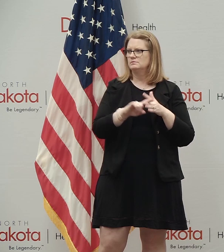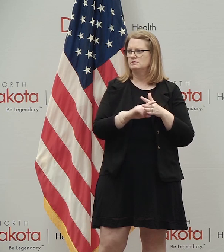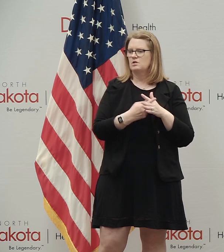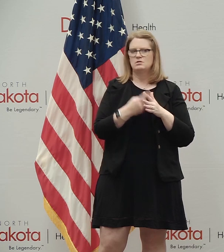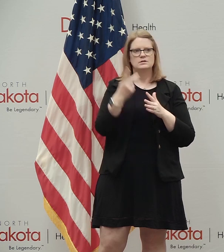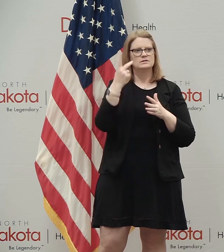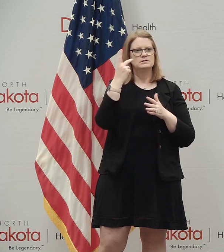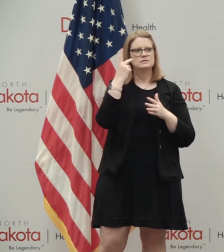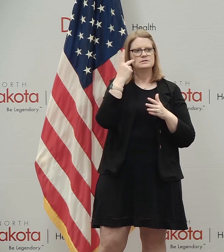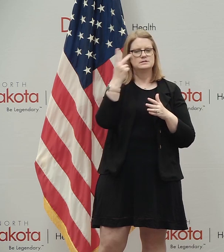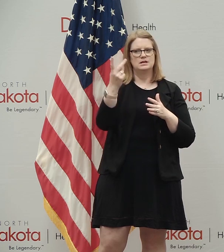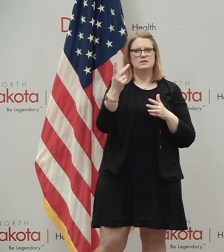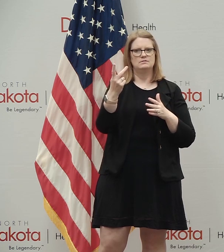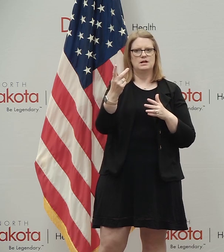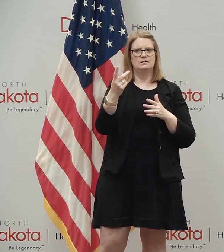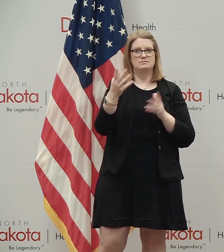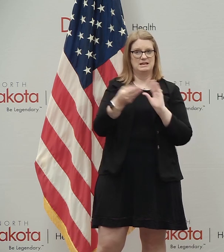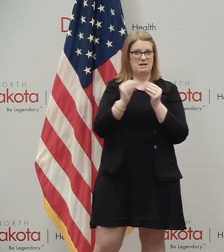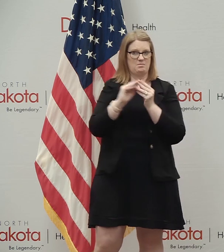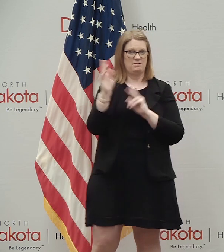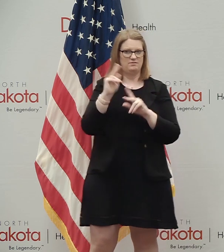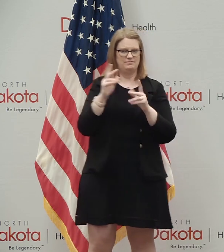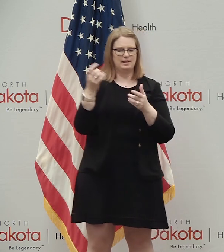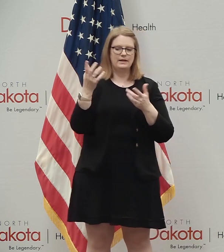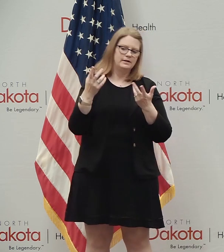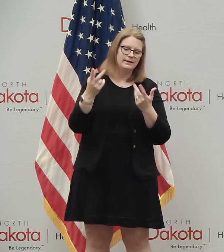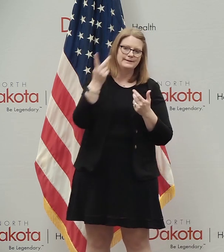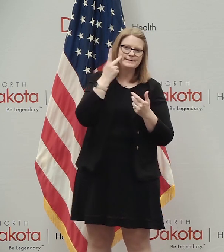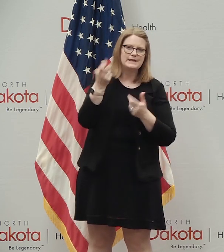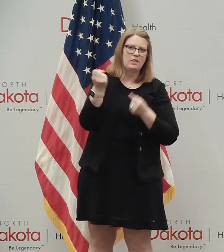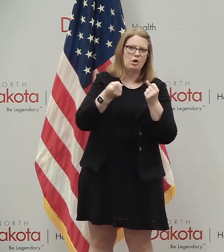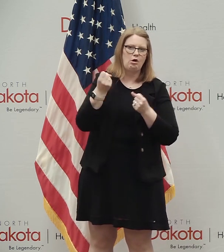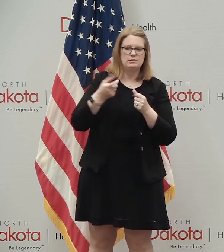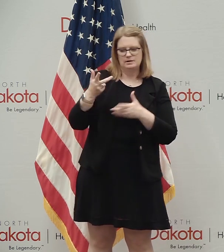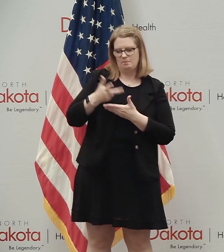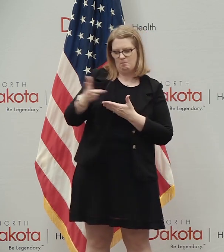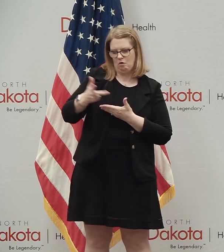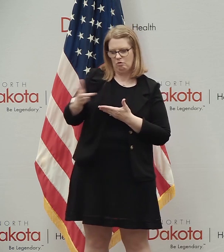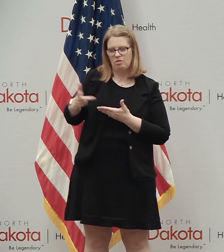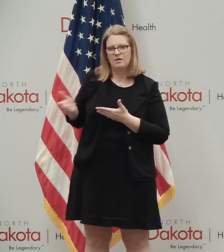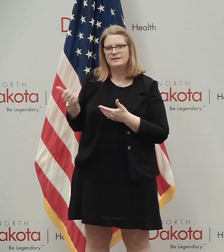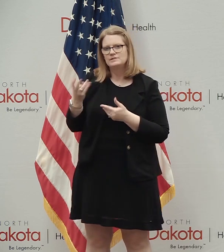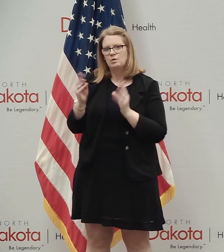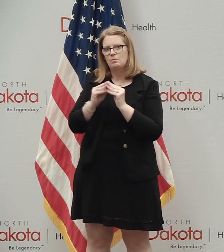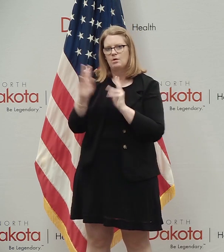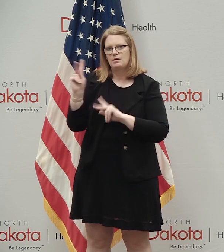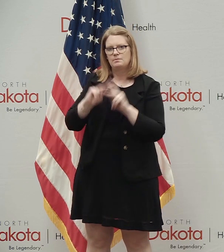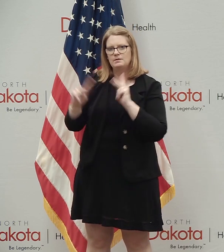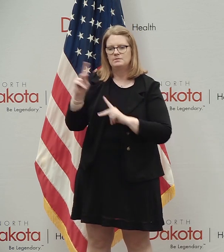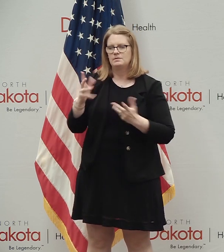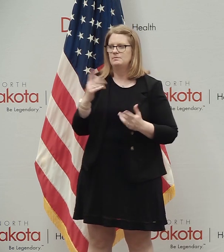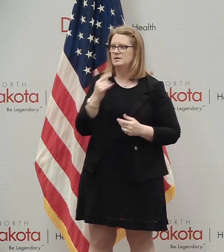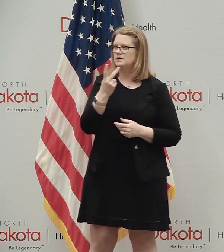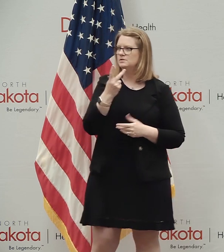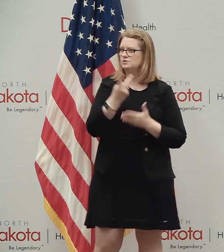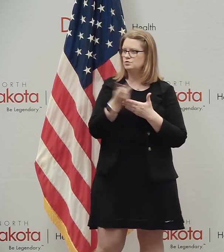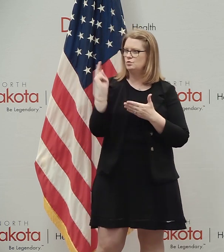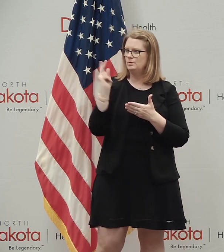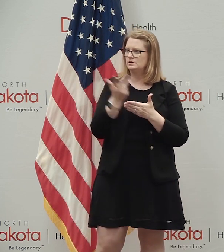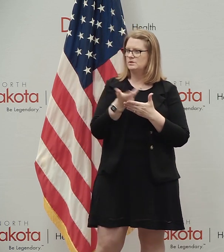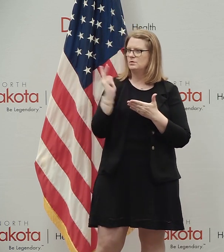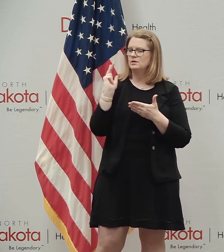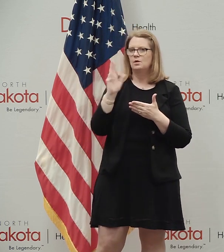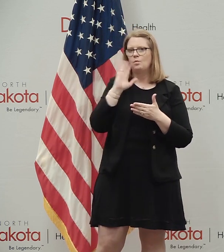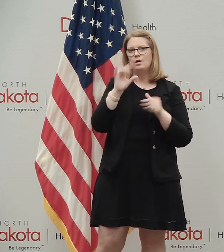in terms of cars in the parking lot right now, I'd say there's a few more people that are coming to work now than there were 2 or 3 weeks ago, and